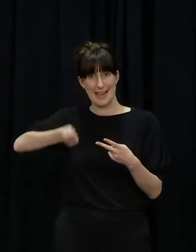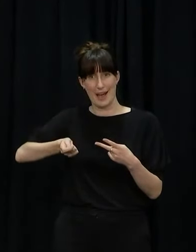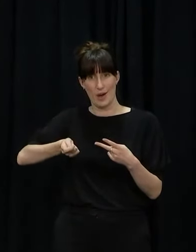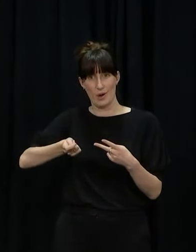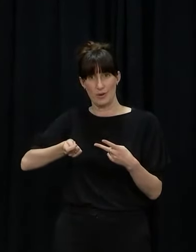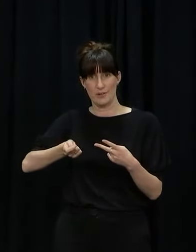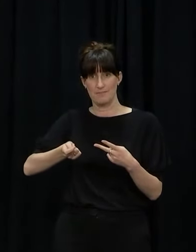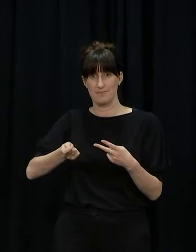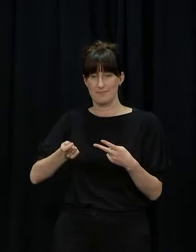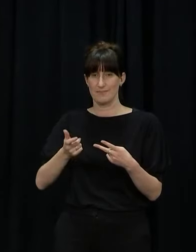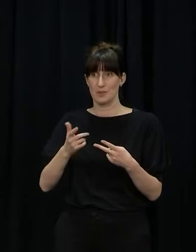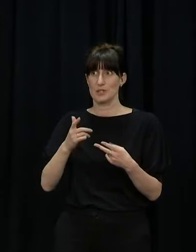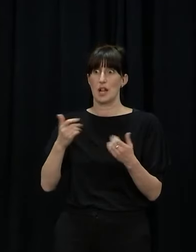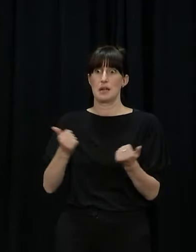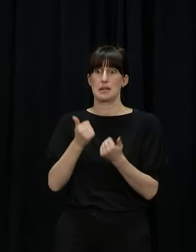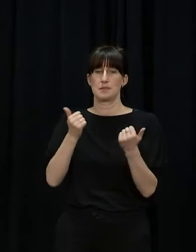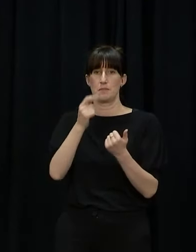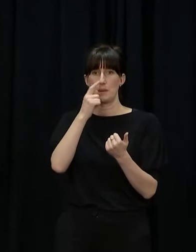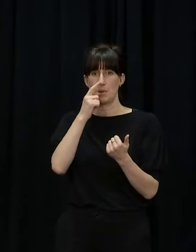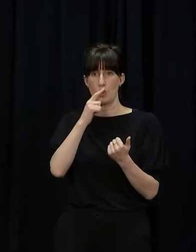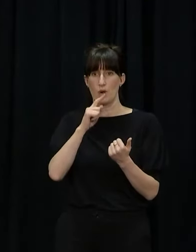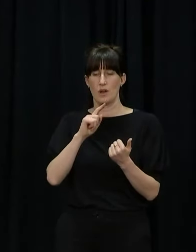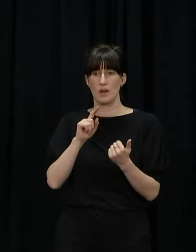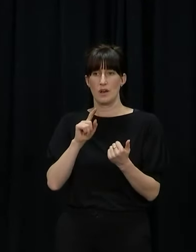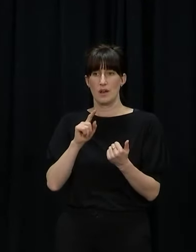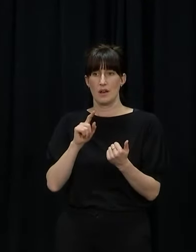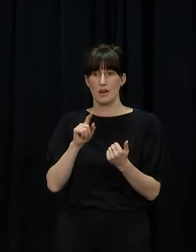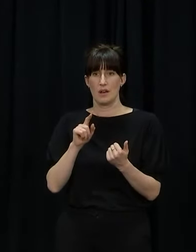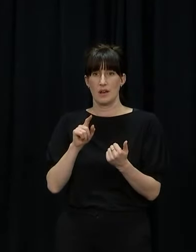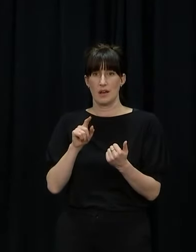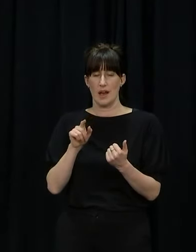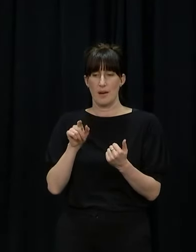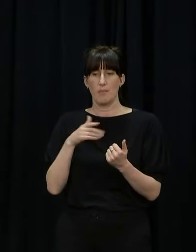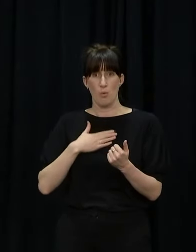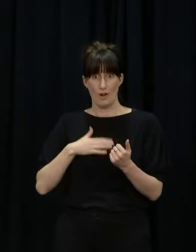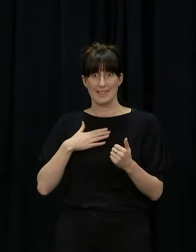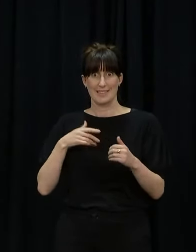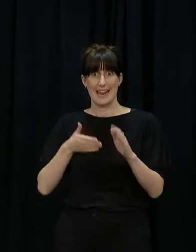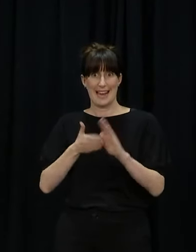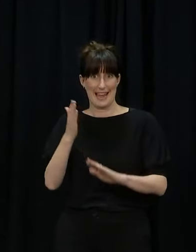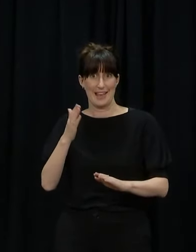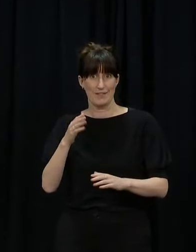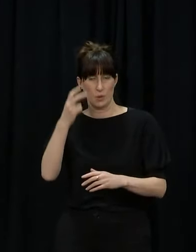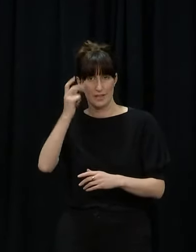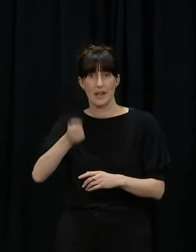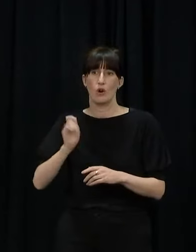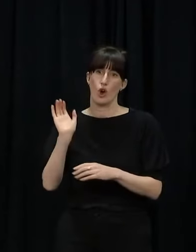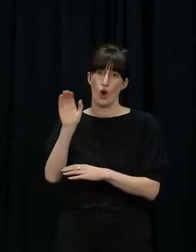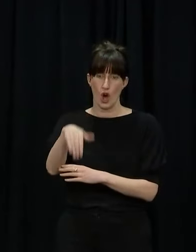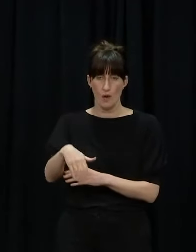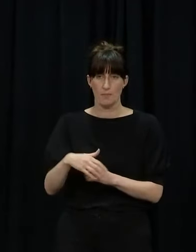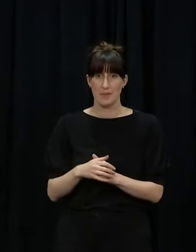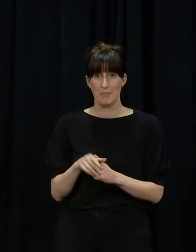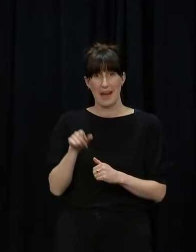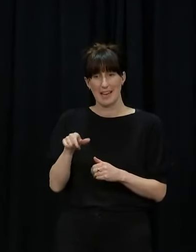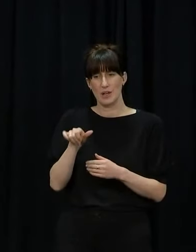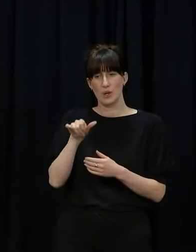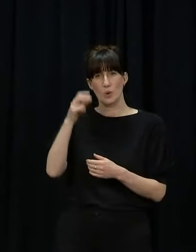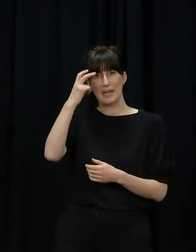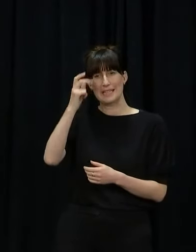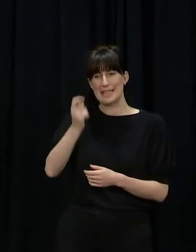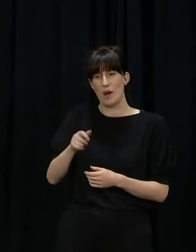you'll know, for Queenstown is because of the particular runway and airport situation there, there are certain pilots